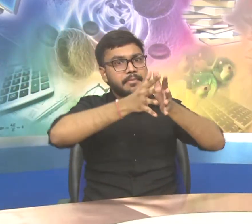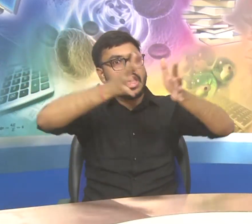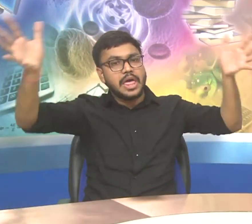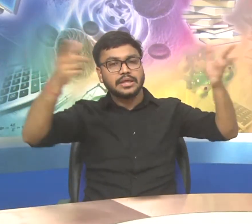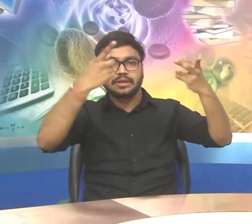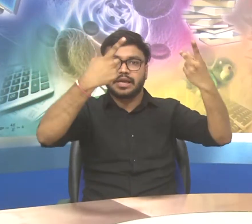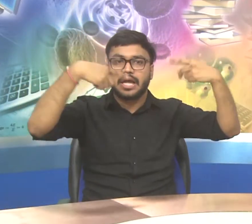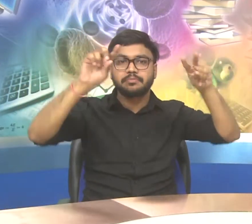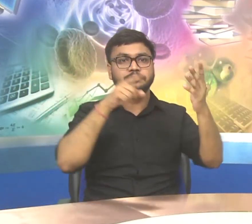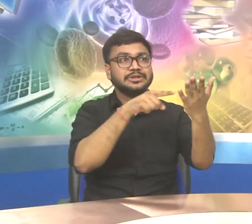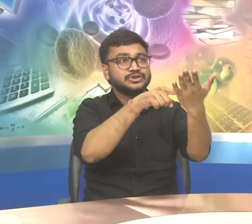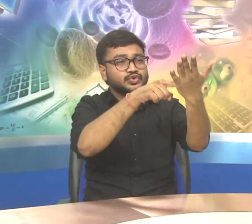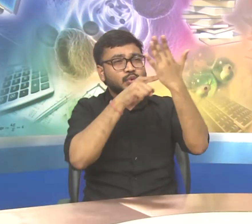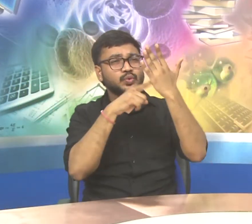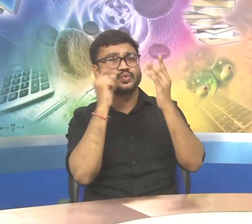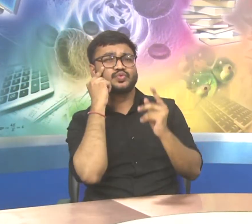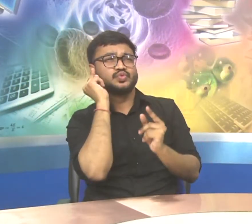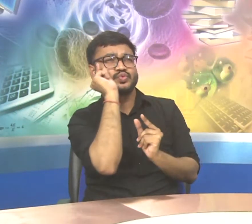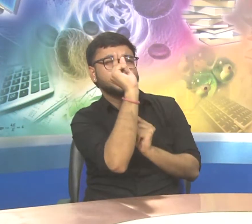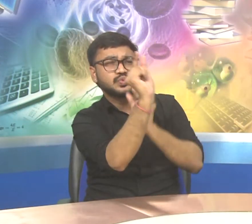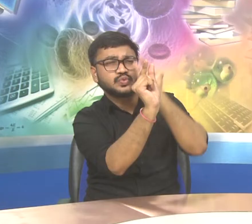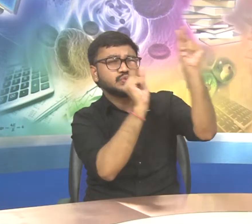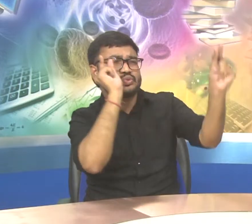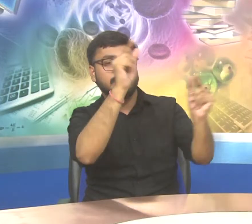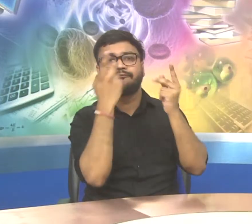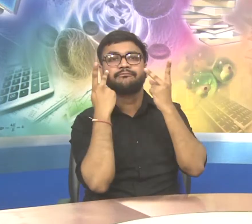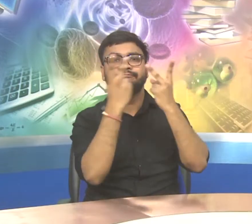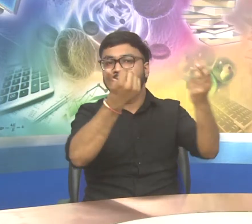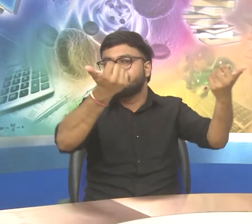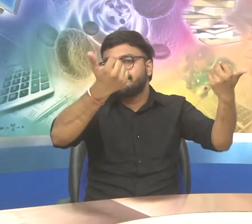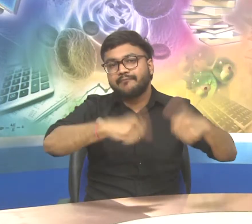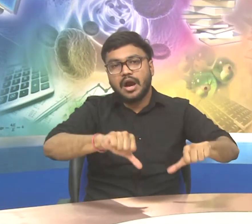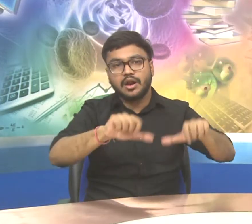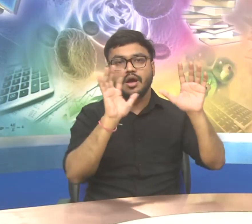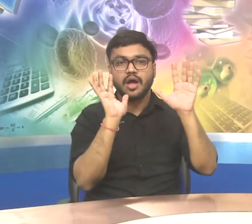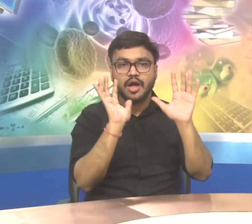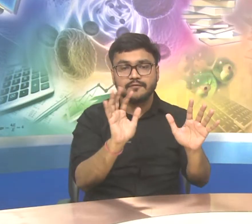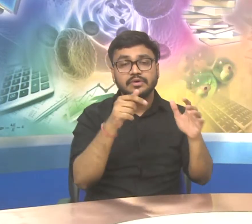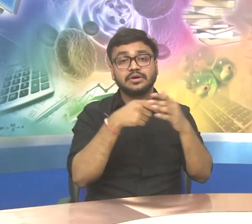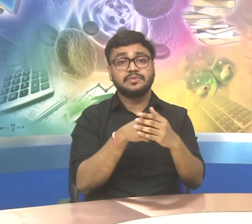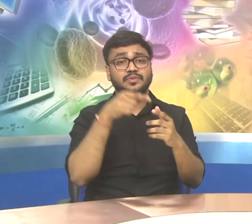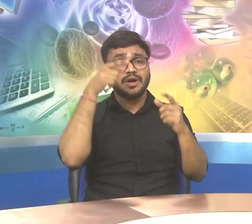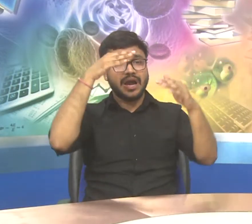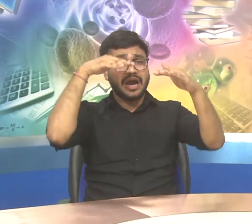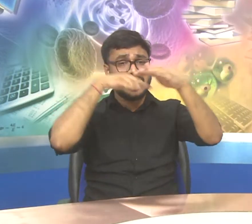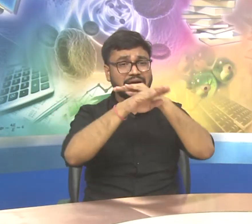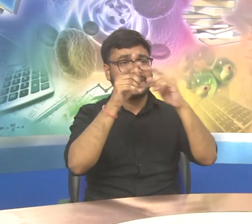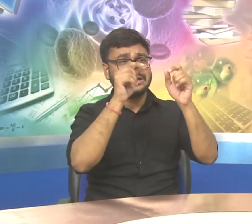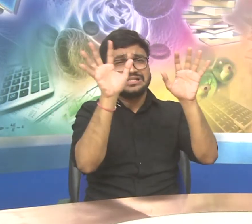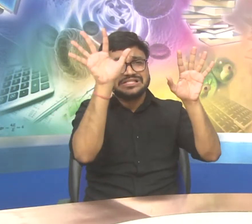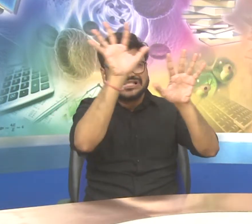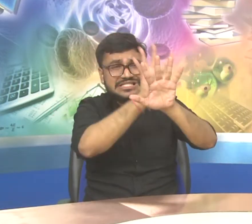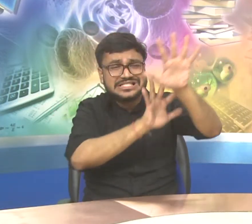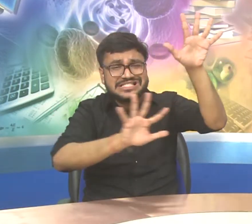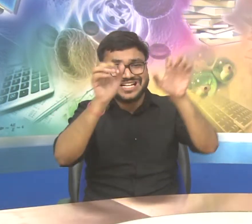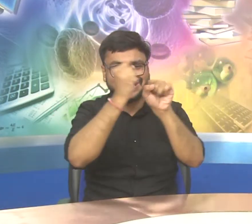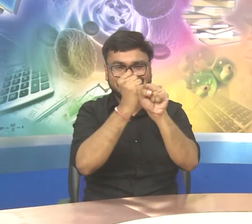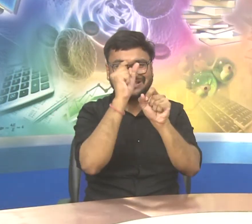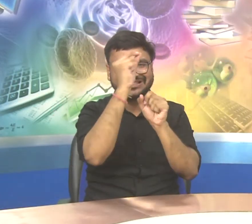It is so big that we cannot easily imagine its size, and it is difficult to see through